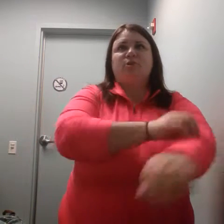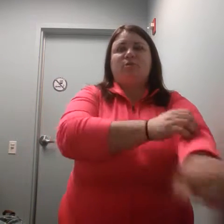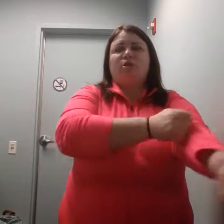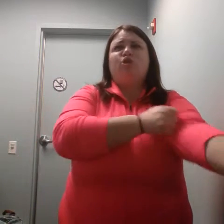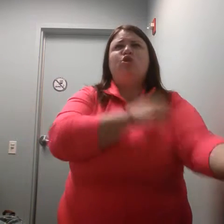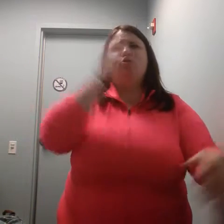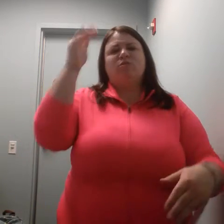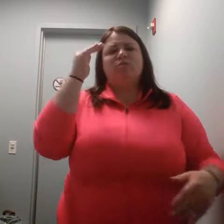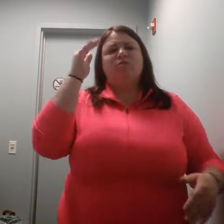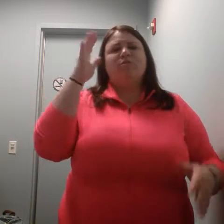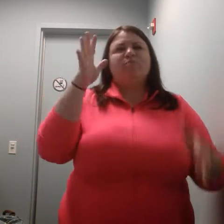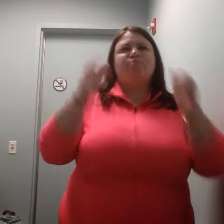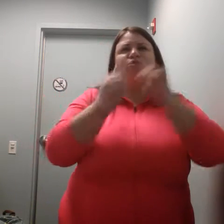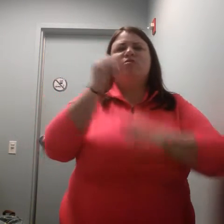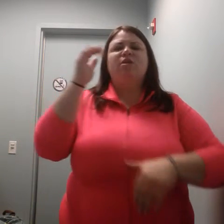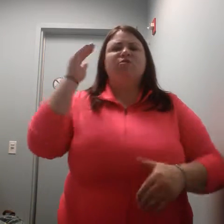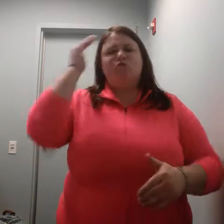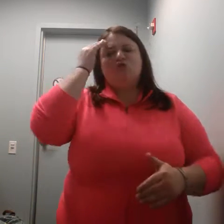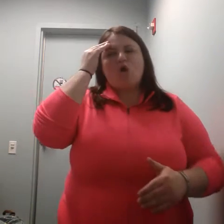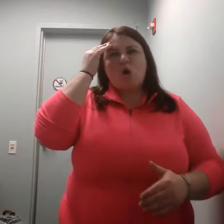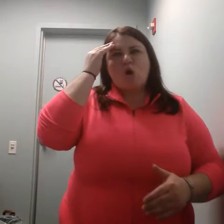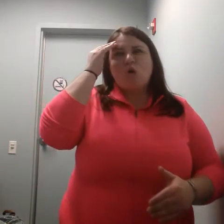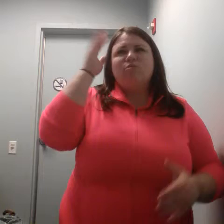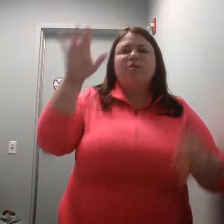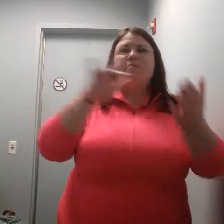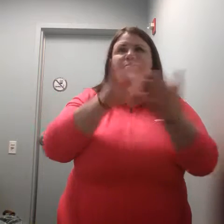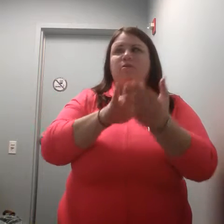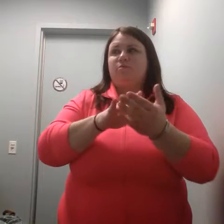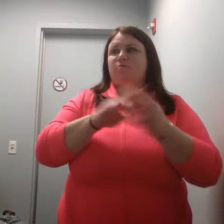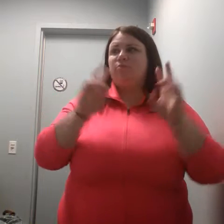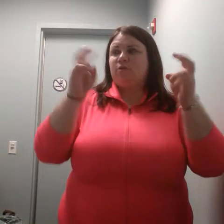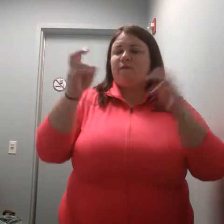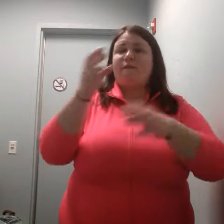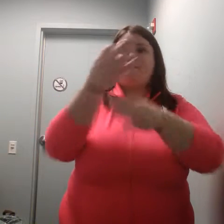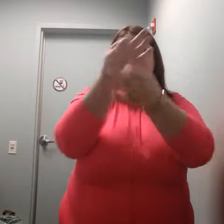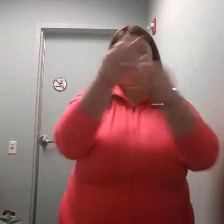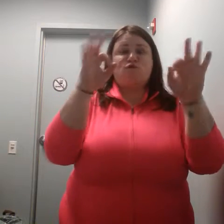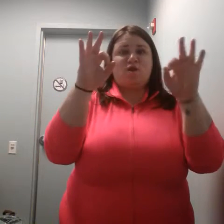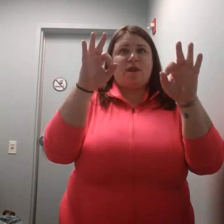and that's something called free market capitalism.